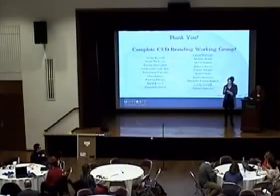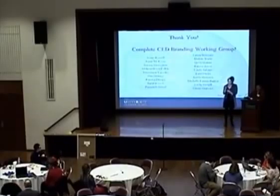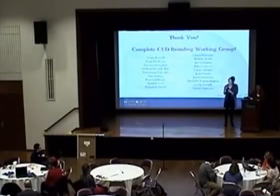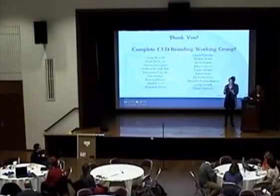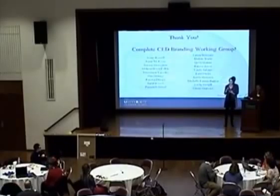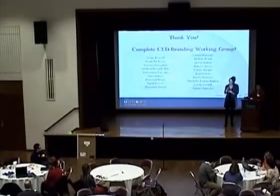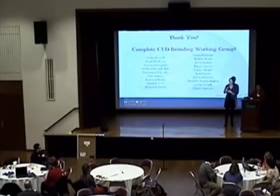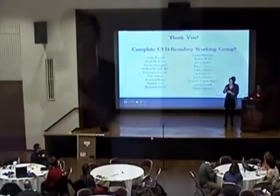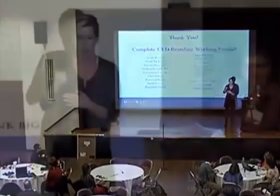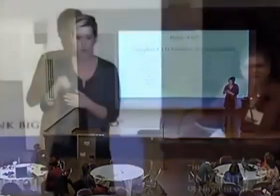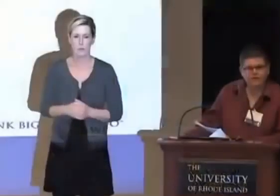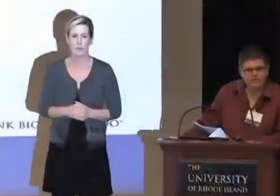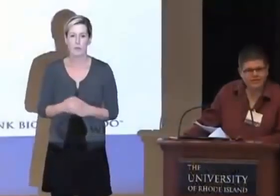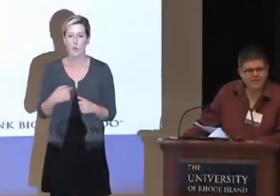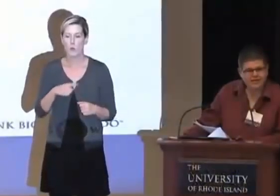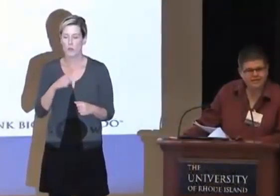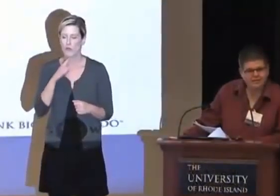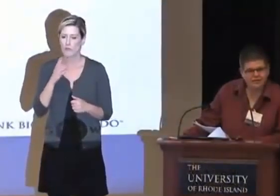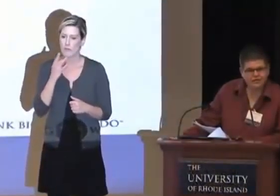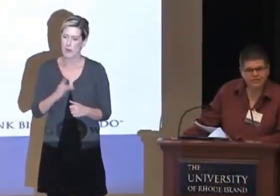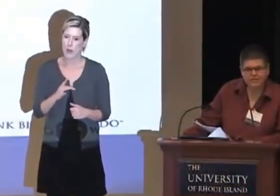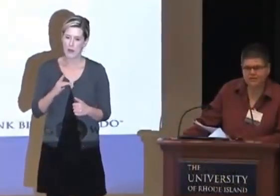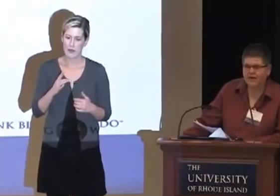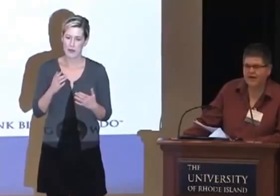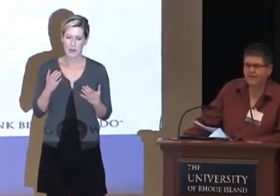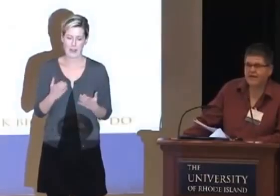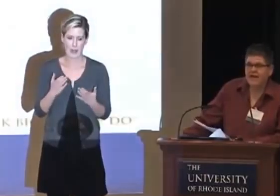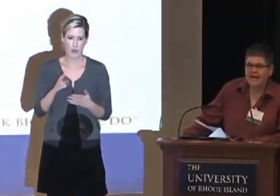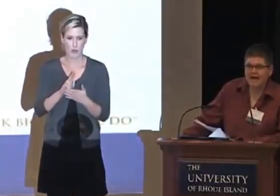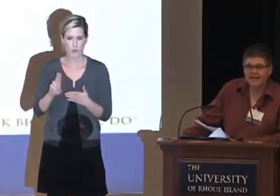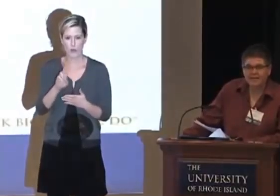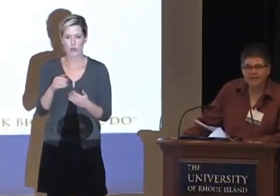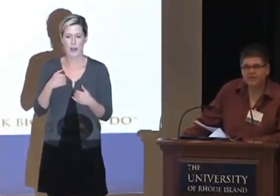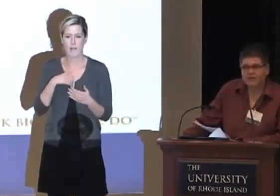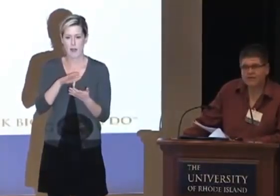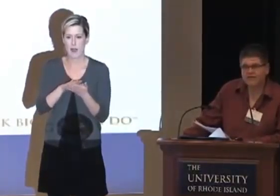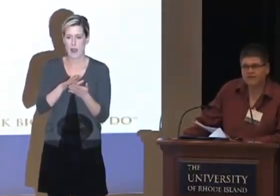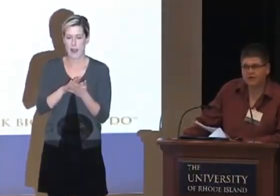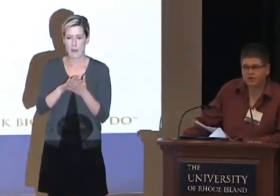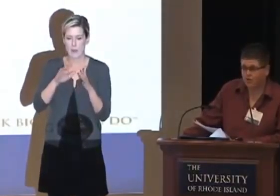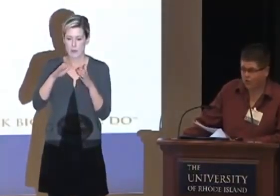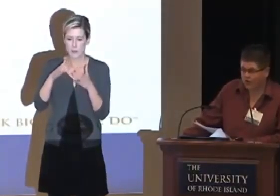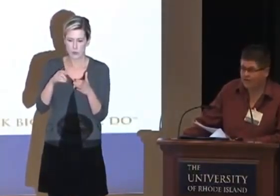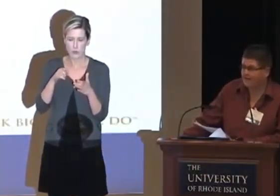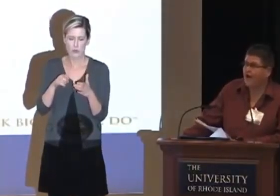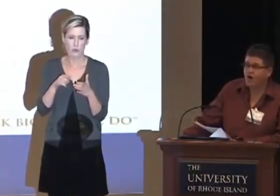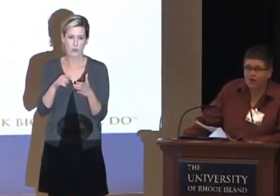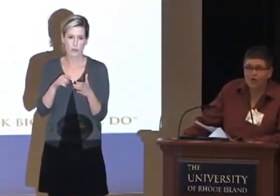Island. So we are very fortunate at this university to have an academic unit that is so